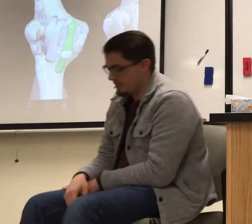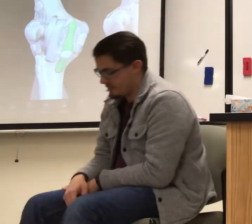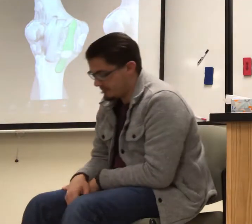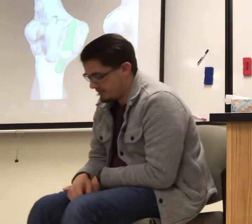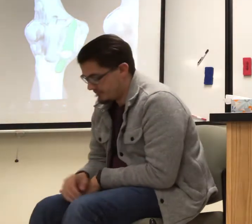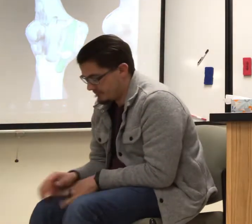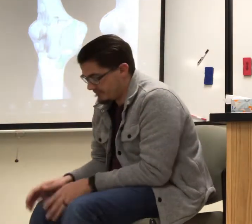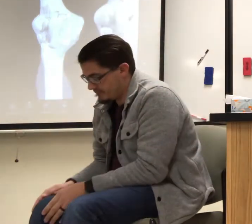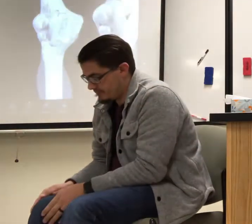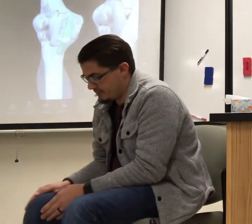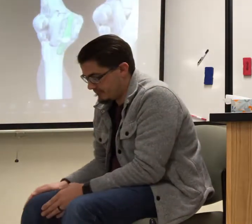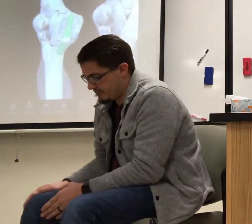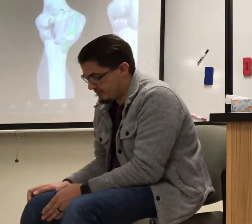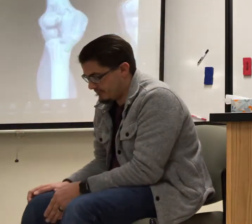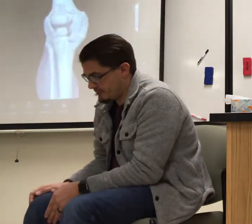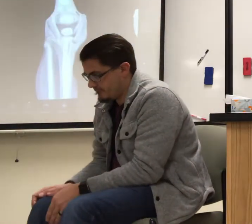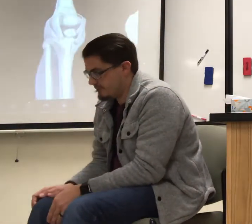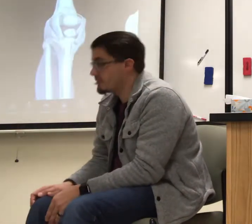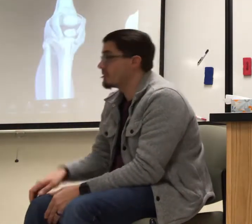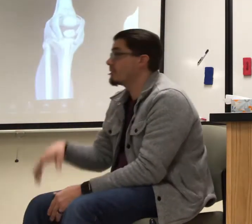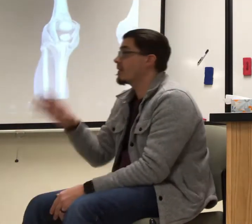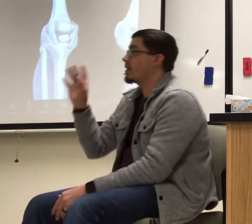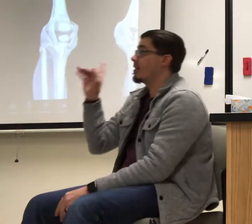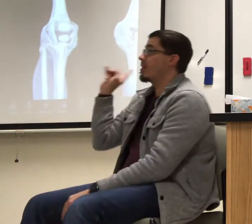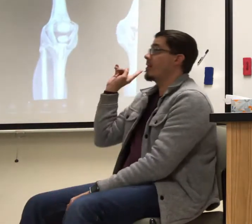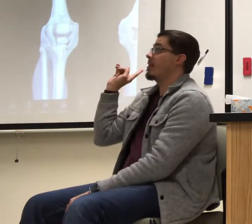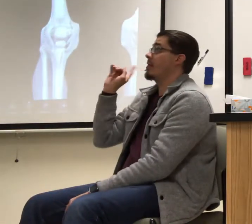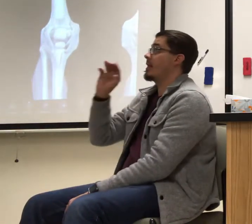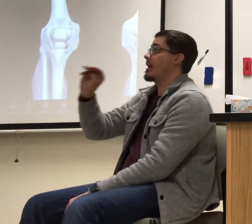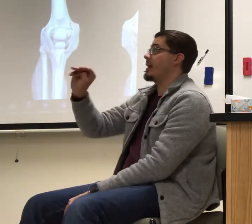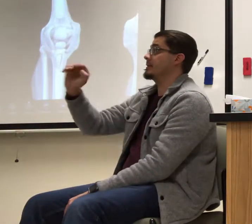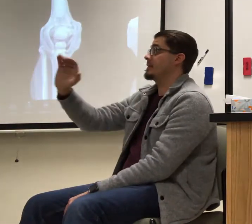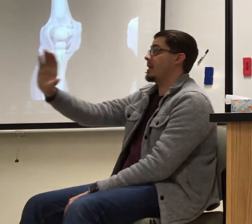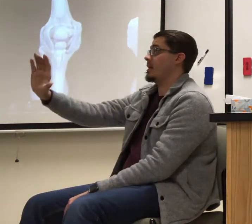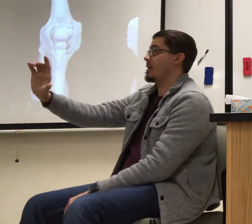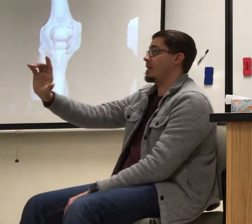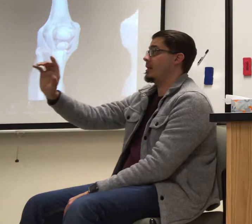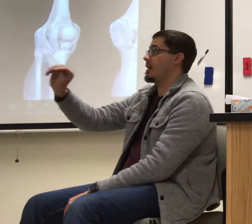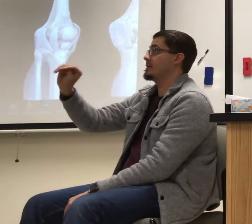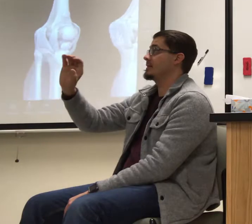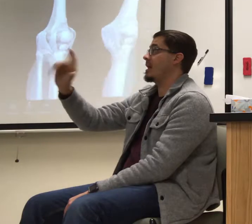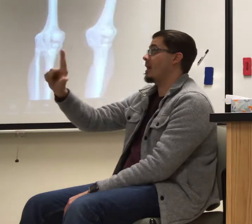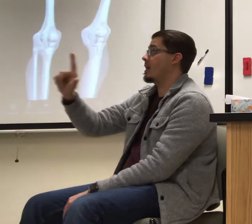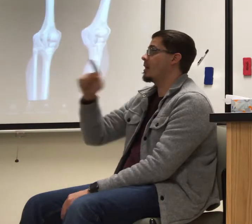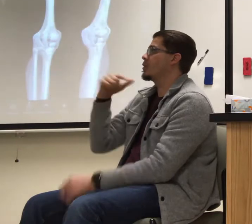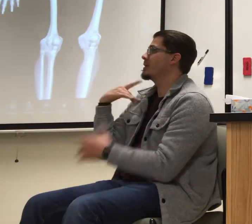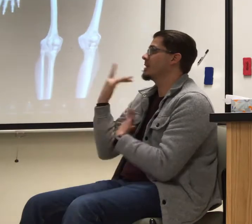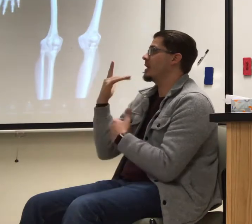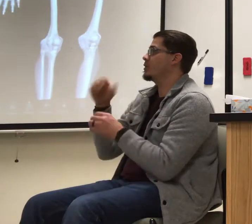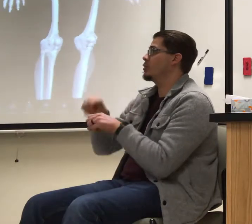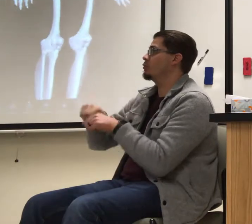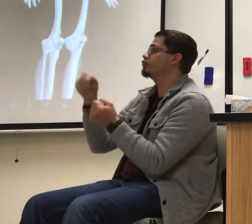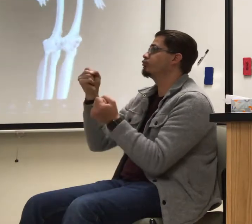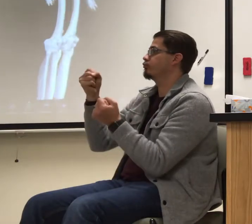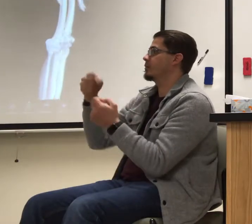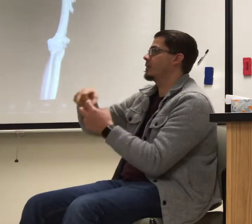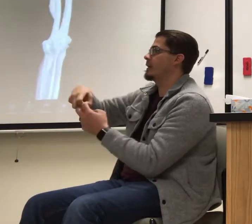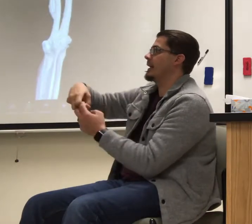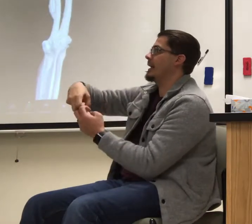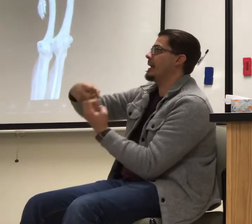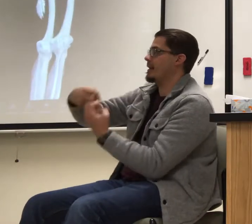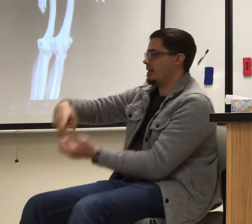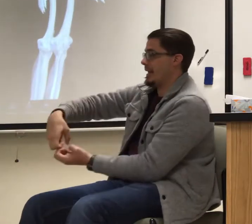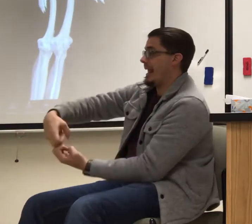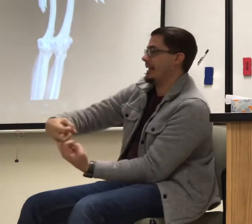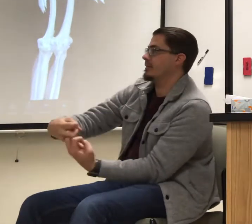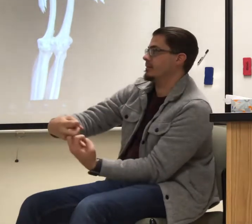So this one is more commonly ruptured because in sports, for athletes, it's